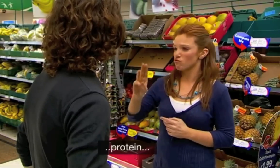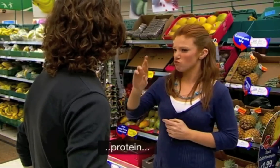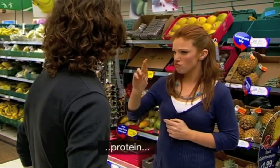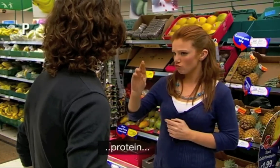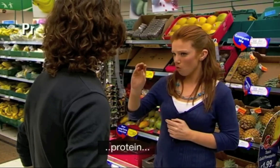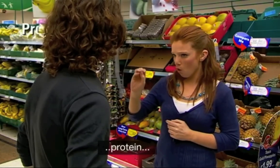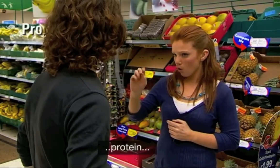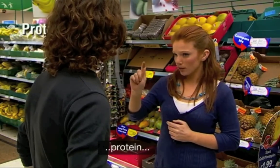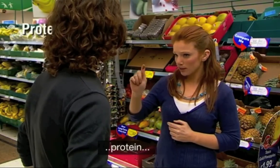Protein.